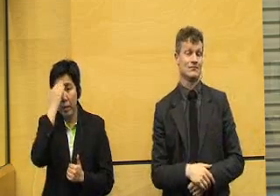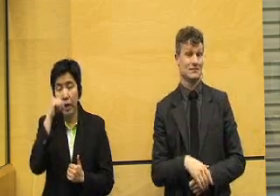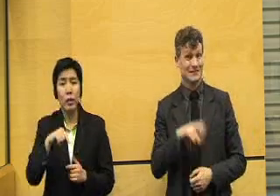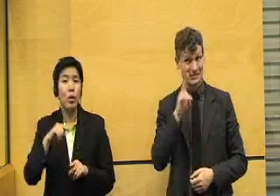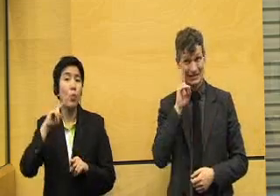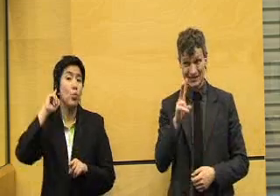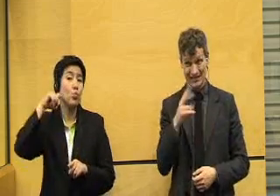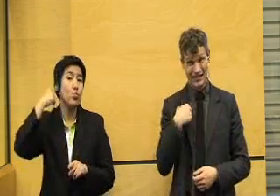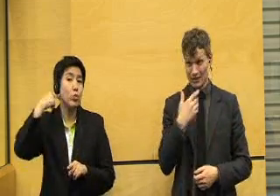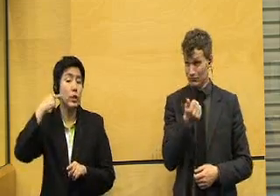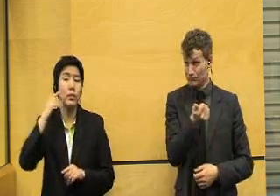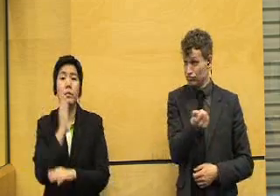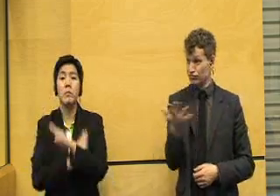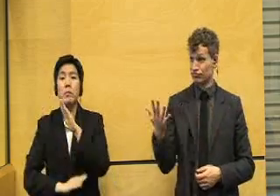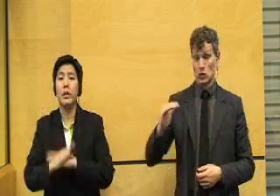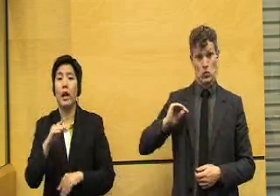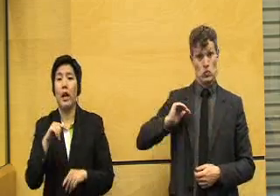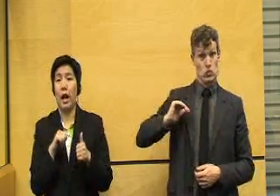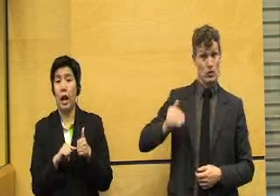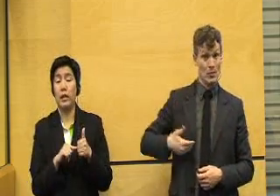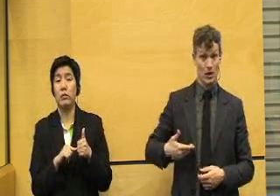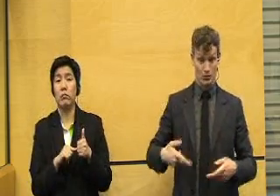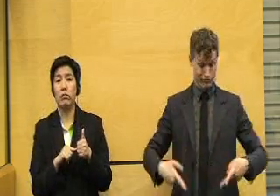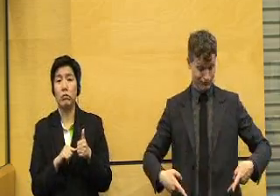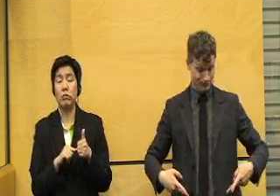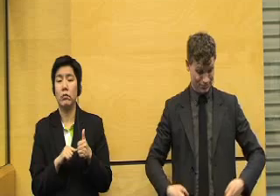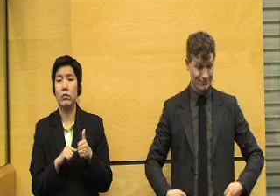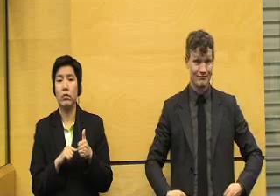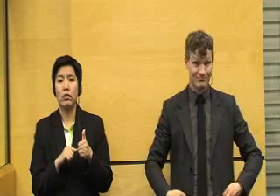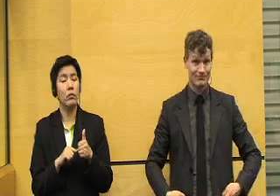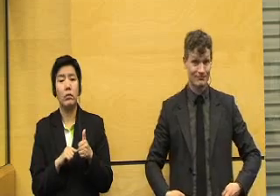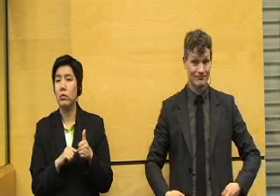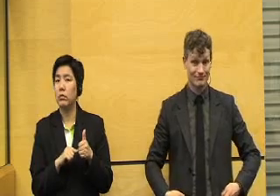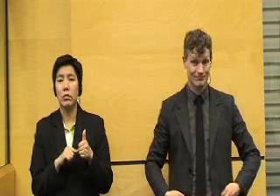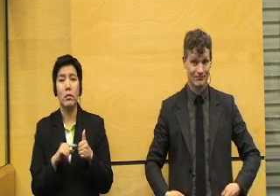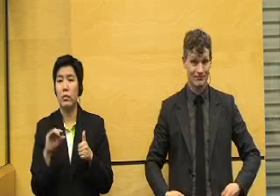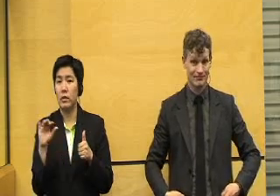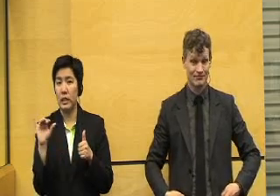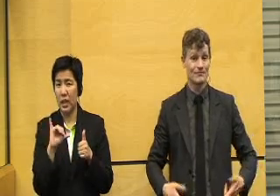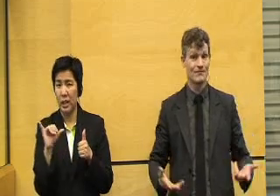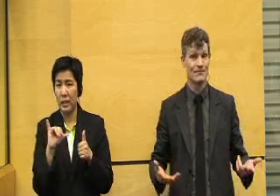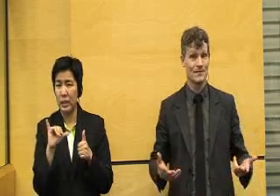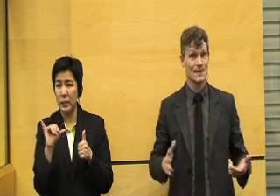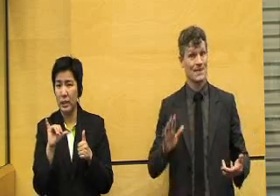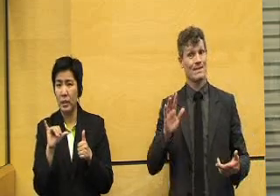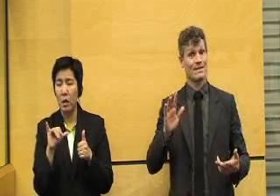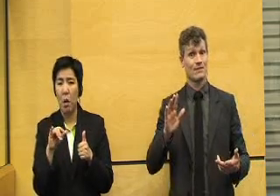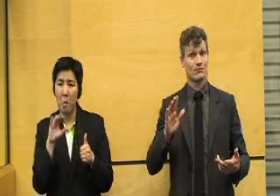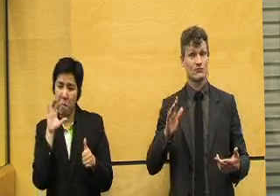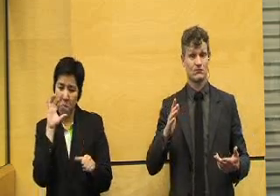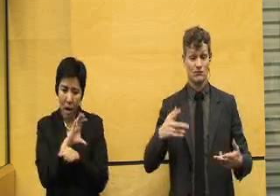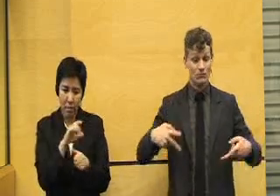to first sterilization in their adolescence